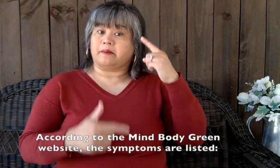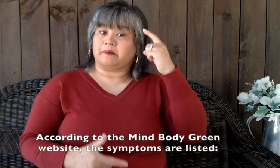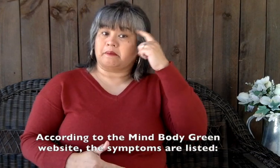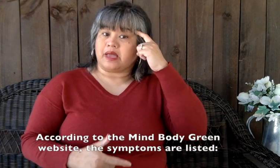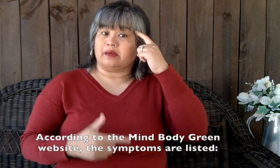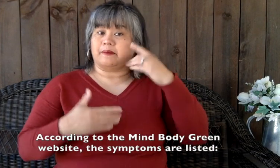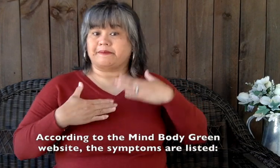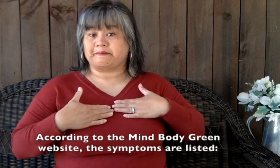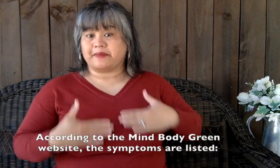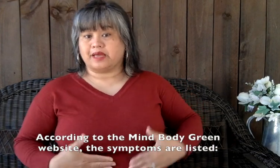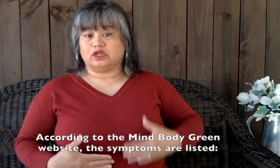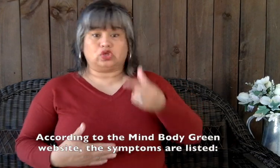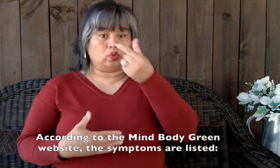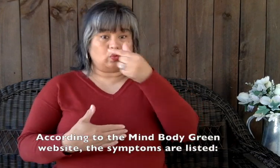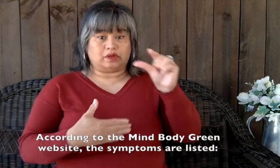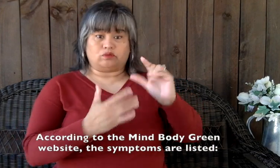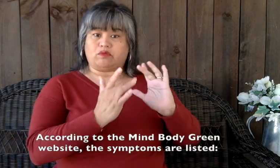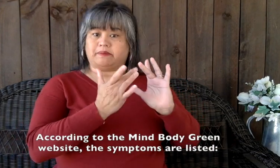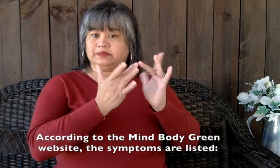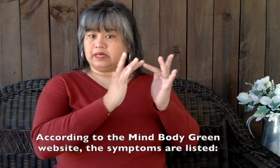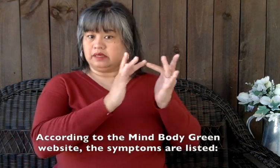According to the Mind Body Green website,